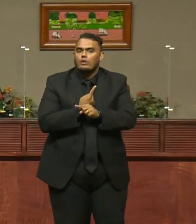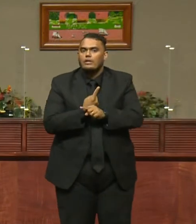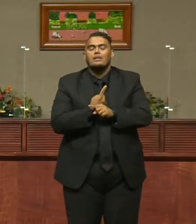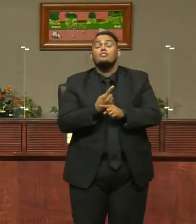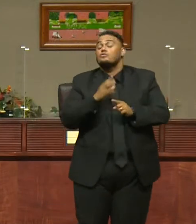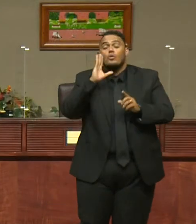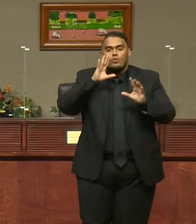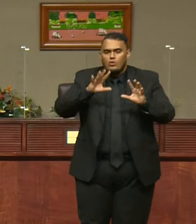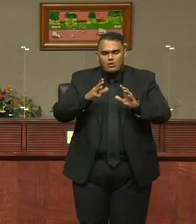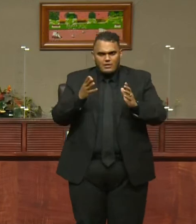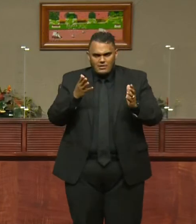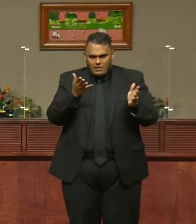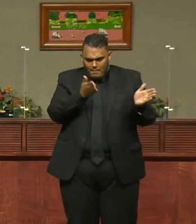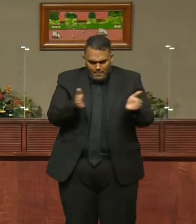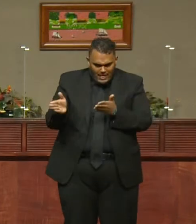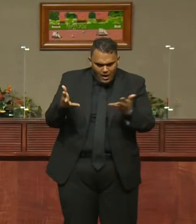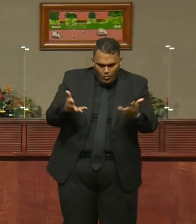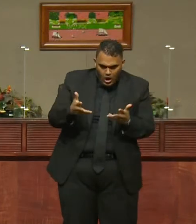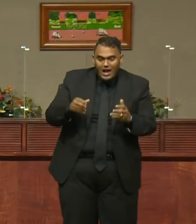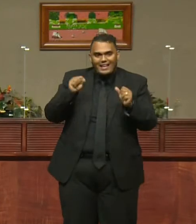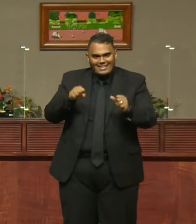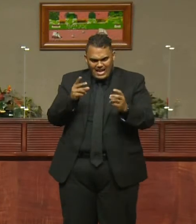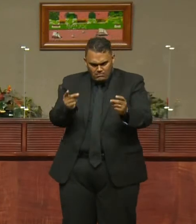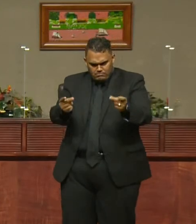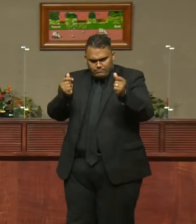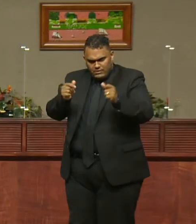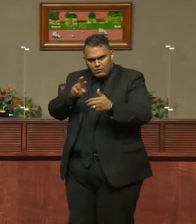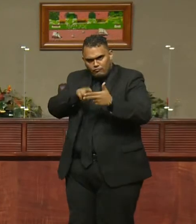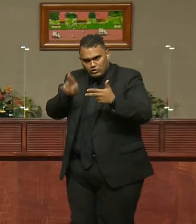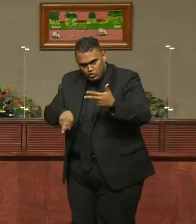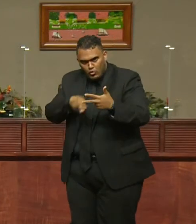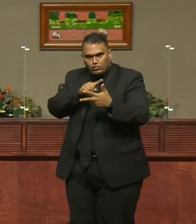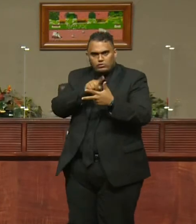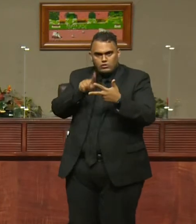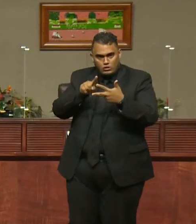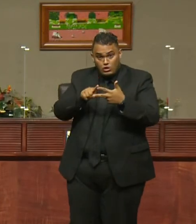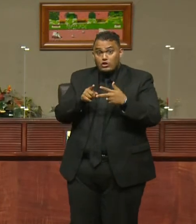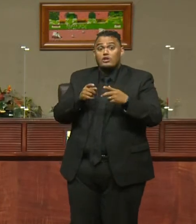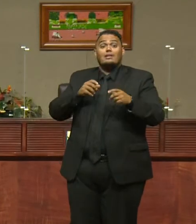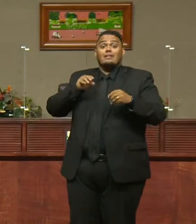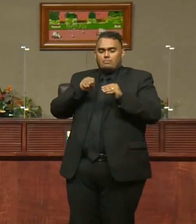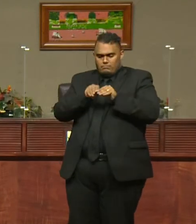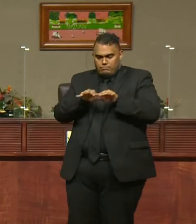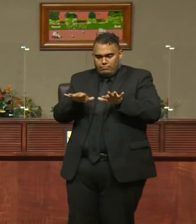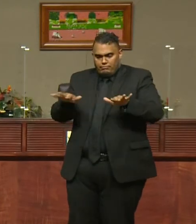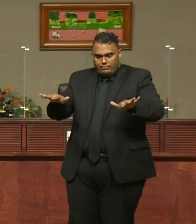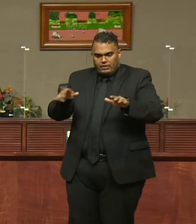expedite results, control outbreaks, and limit the spread of the disease in the next